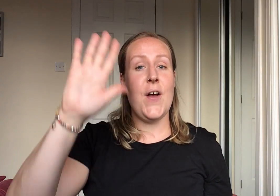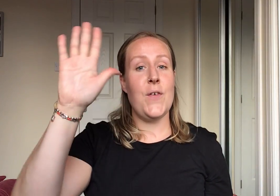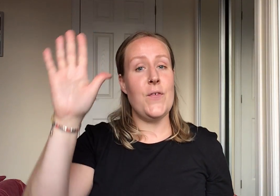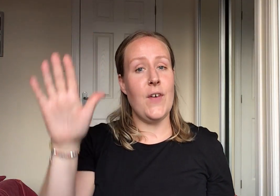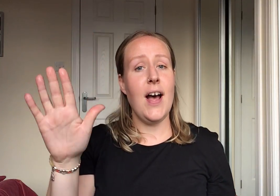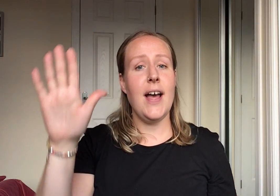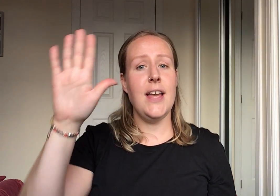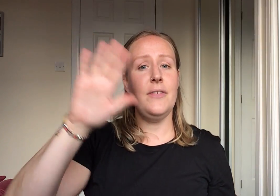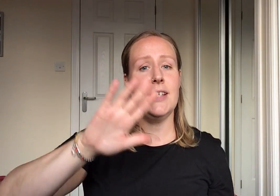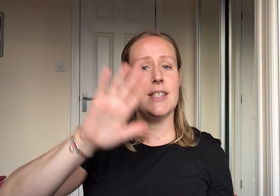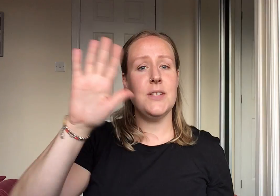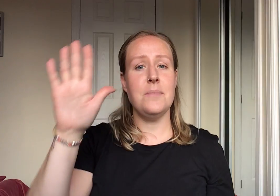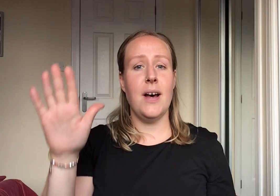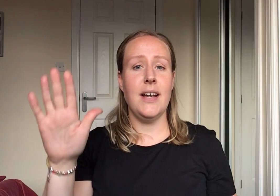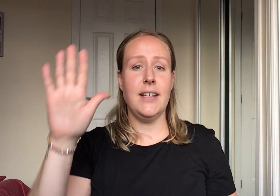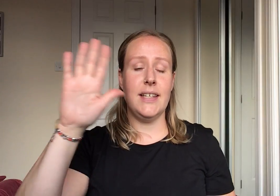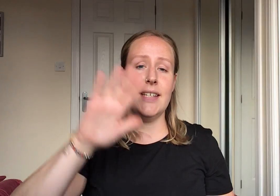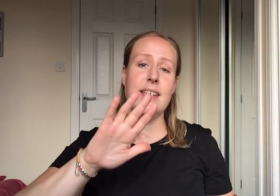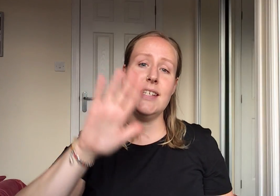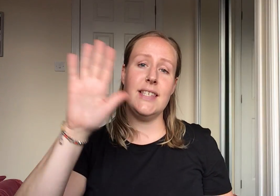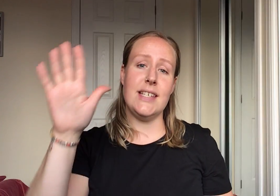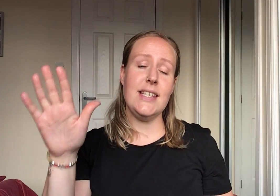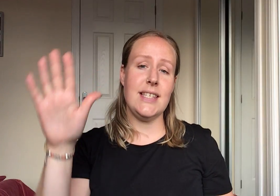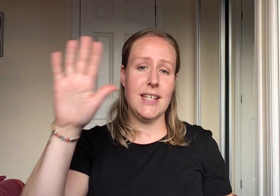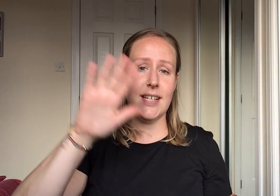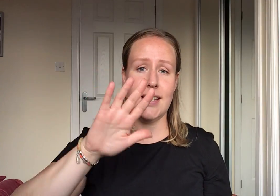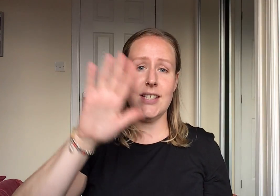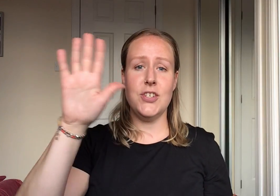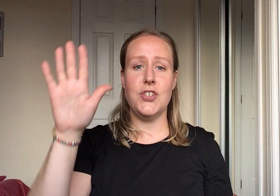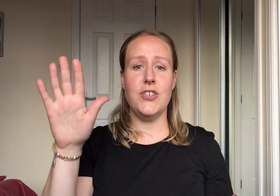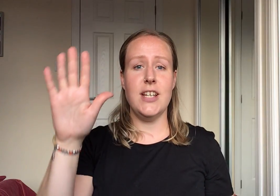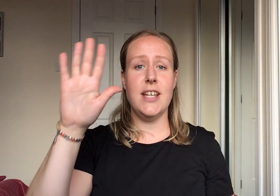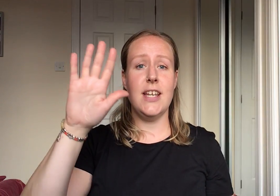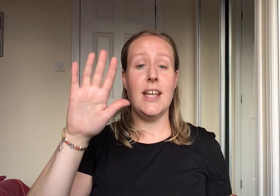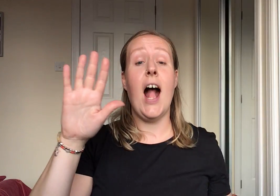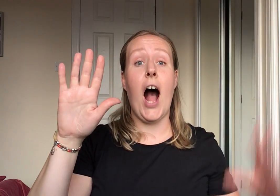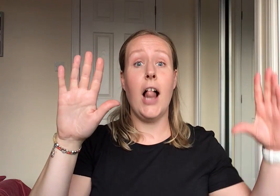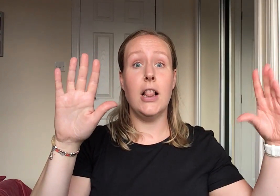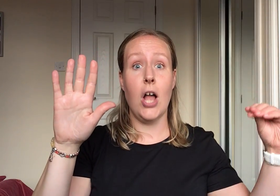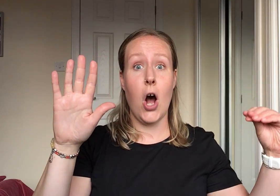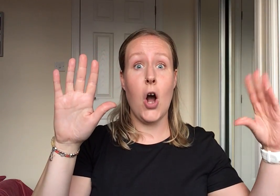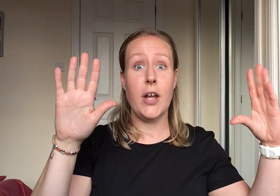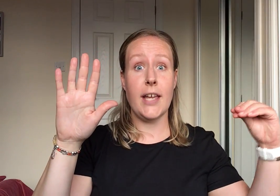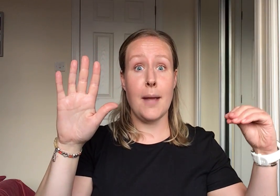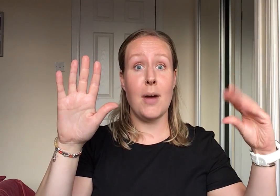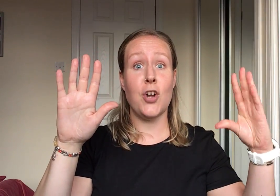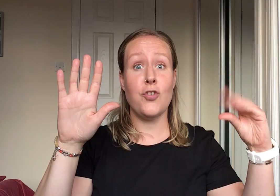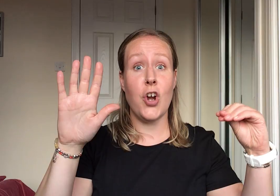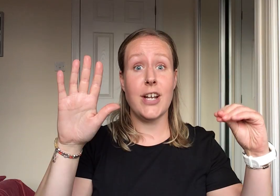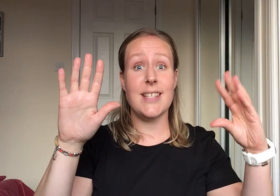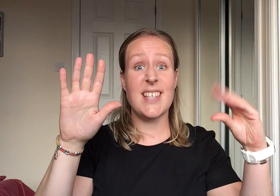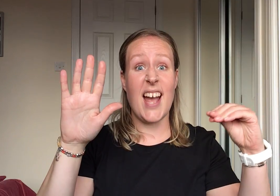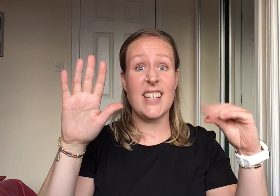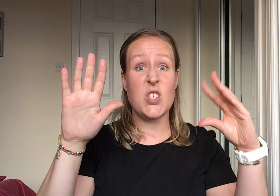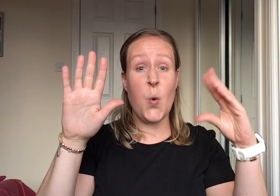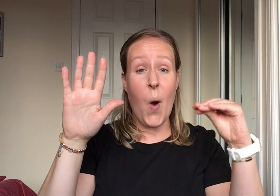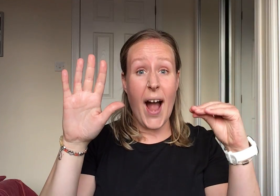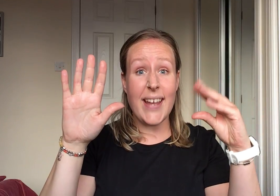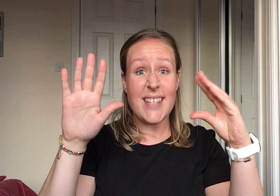Five little monkeys sitting in a tree. Along came a crocodile as quiet